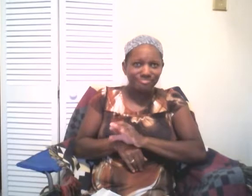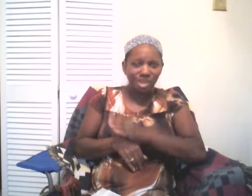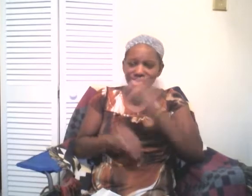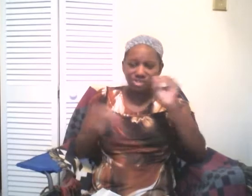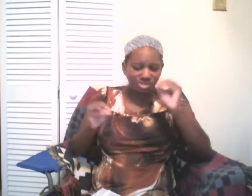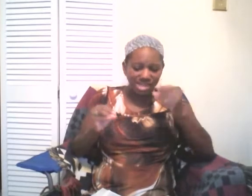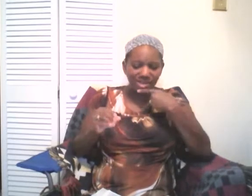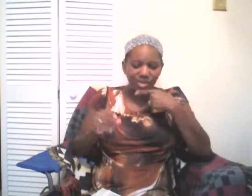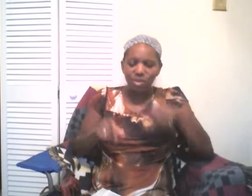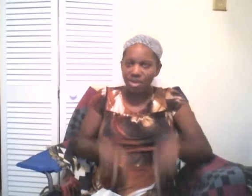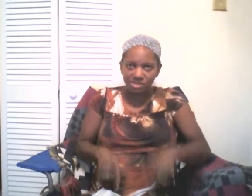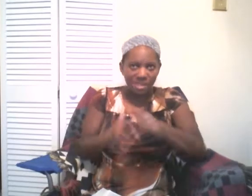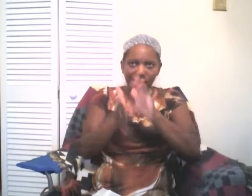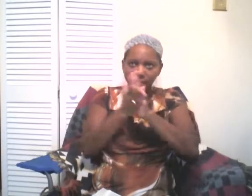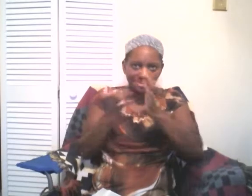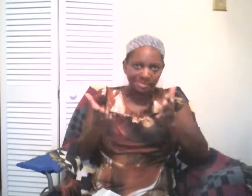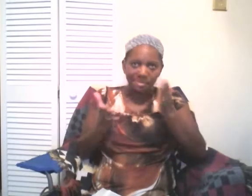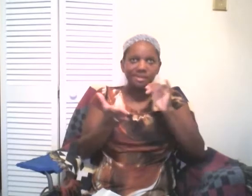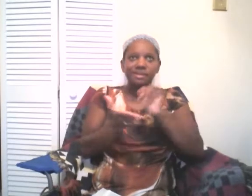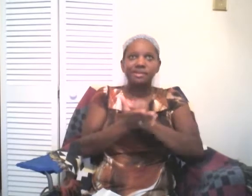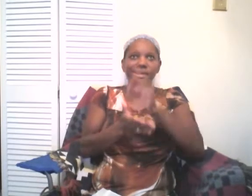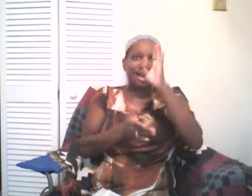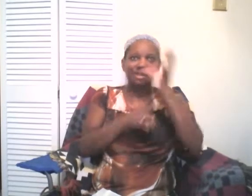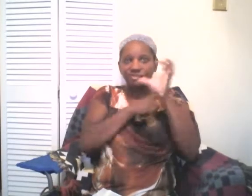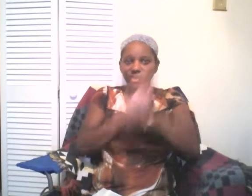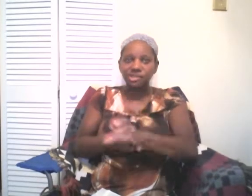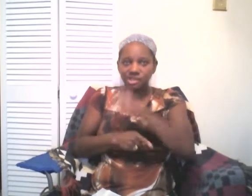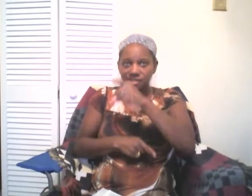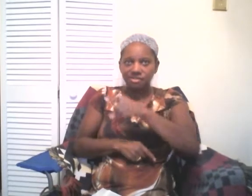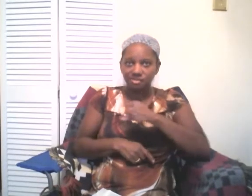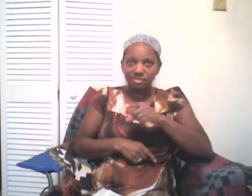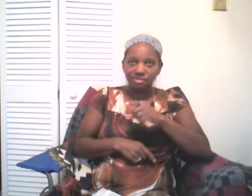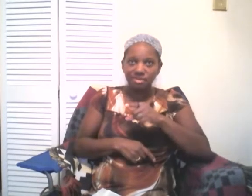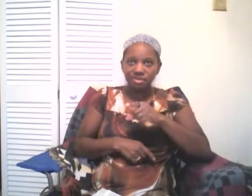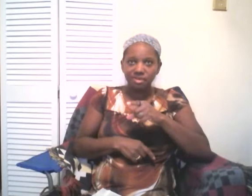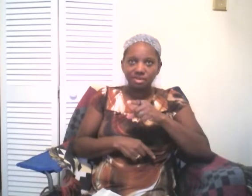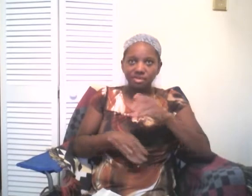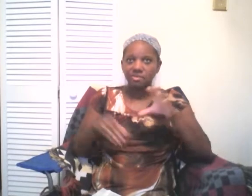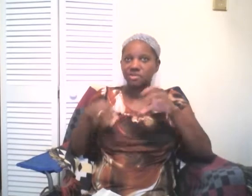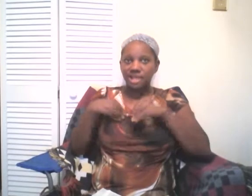There's no saying nowhere in this Bible that God is forcing you to serve